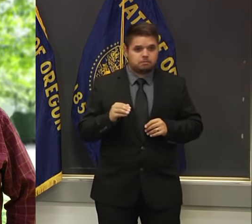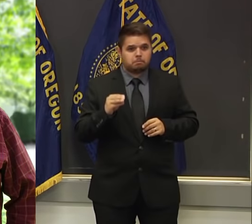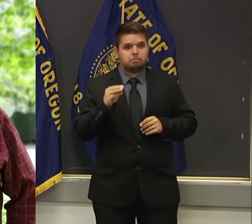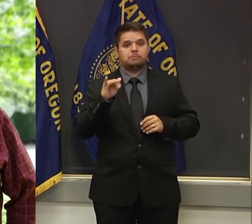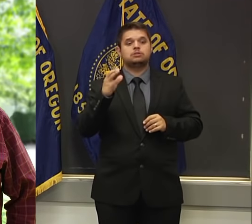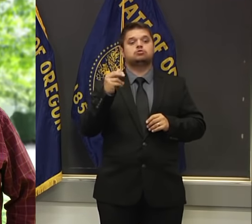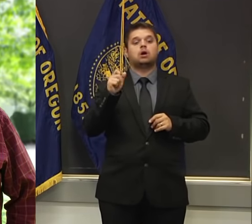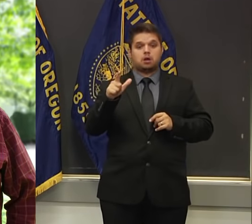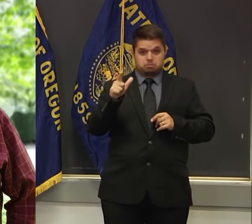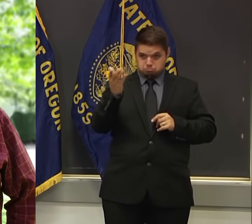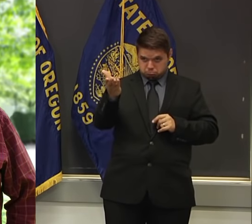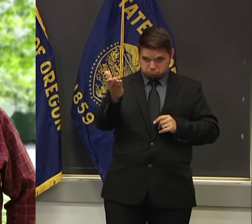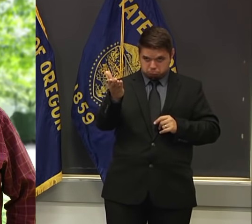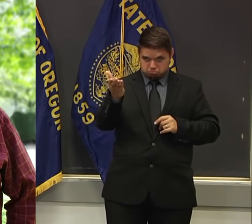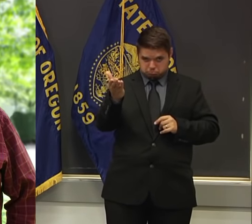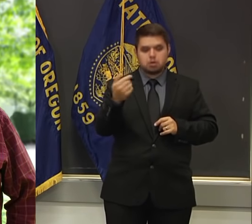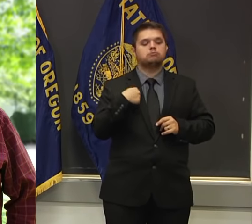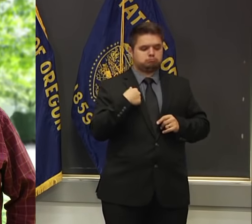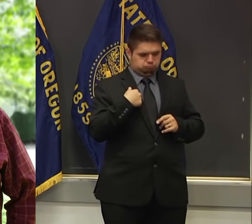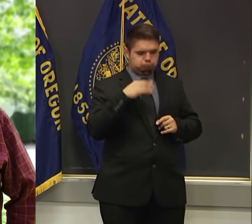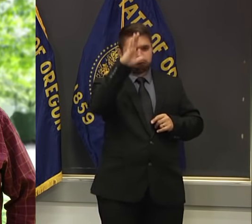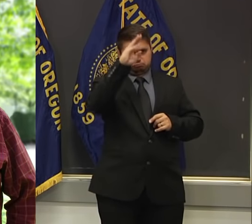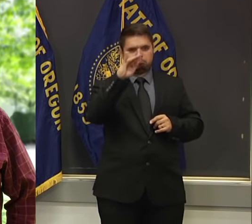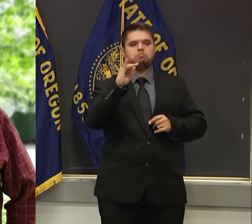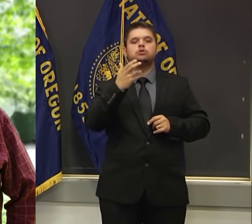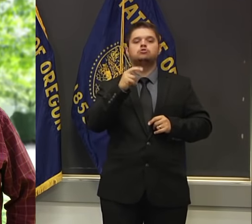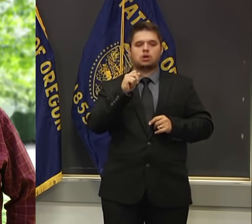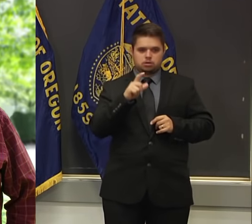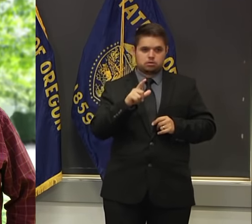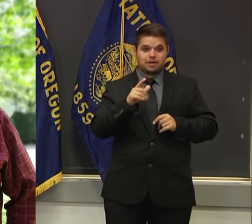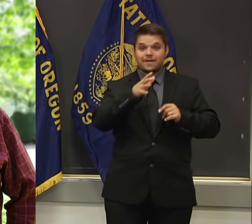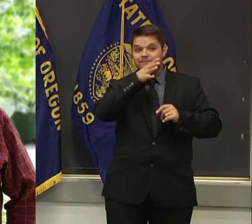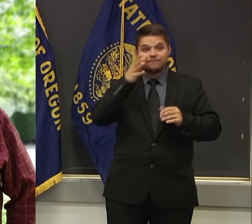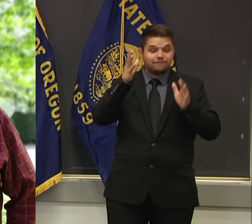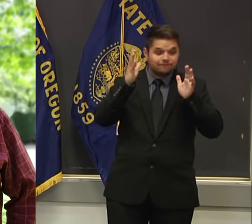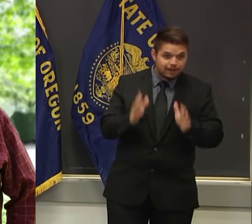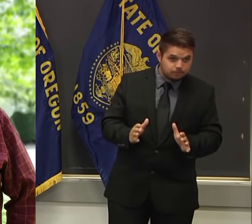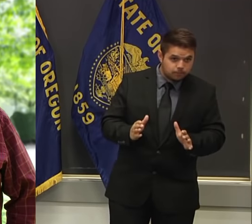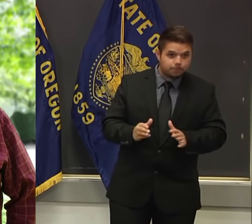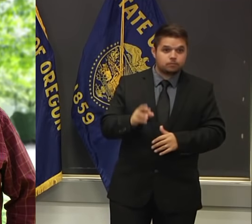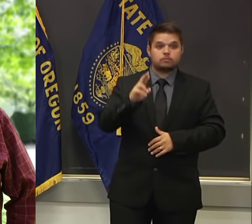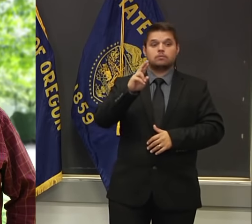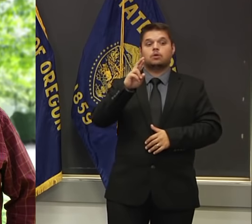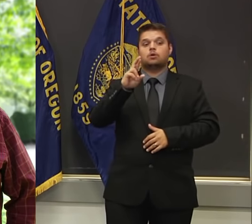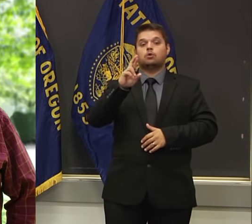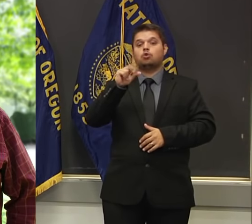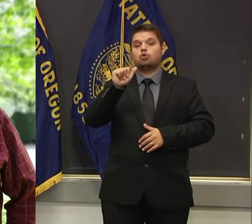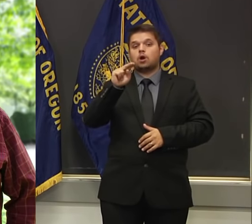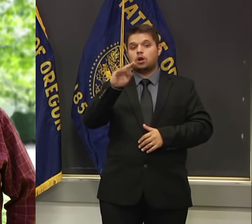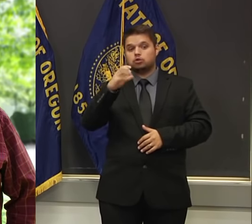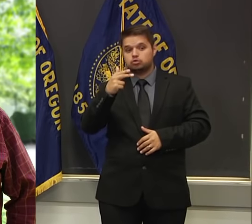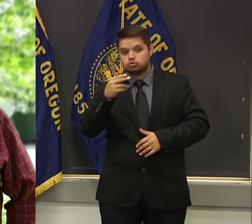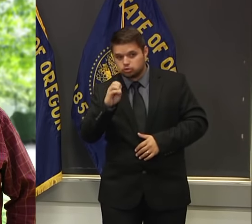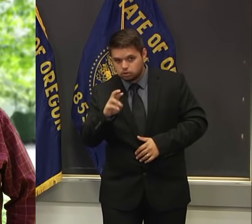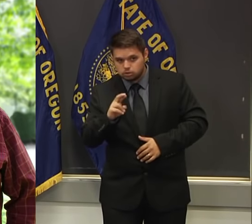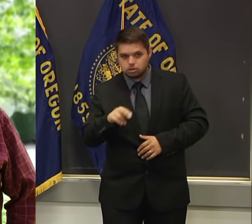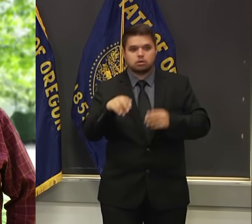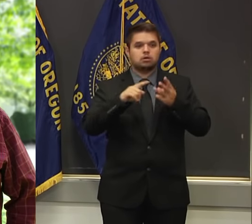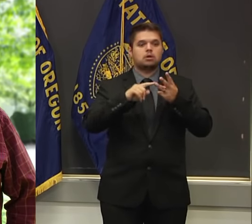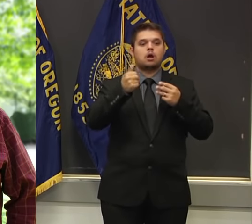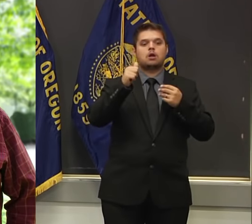Sure. So for farmers, ranchers, and agricultural workers, who are some of the folks who've been hit hardest and also have